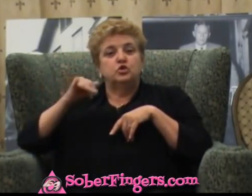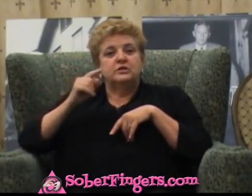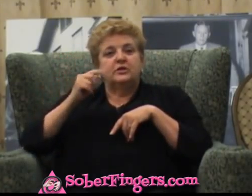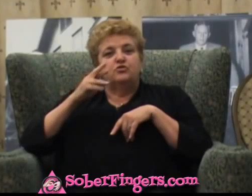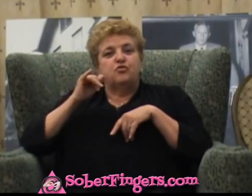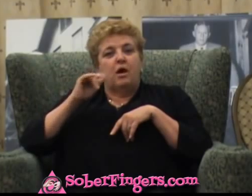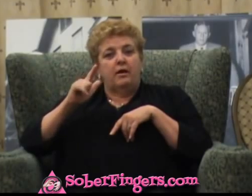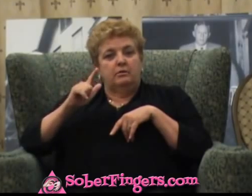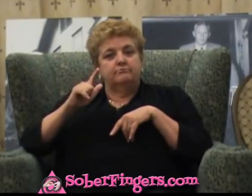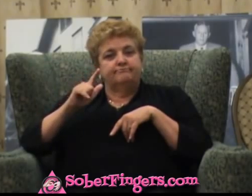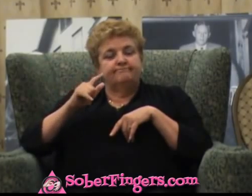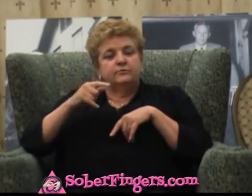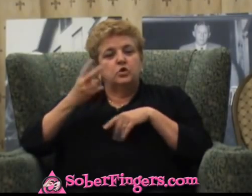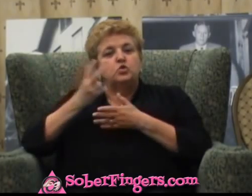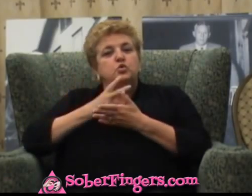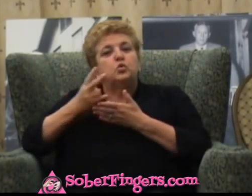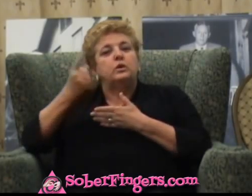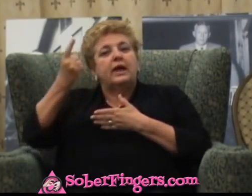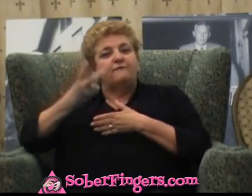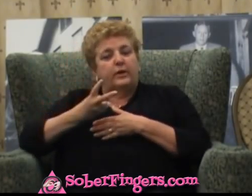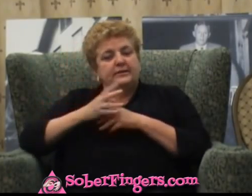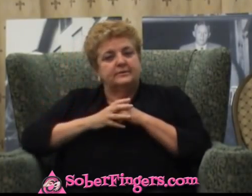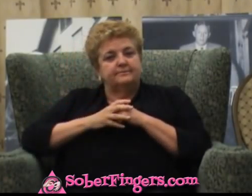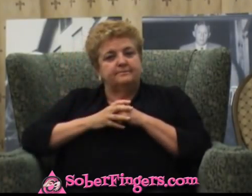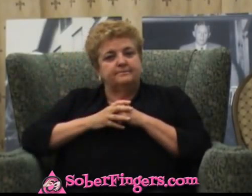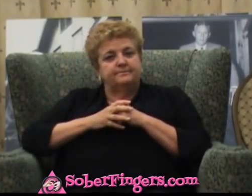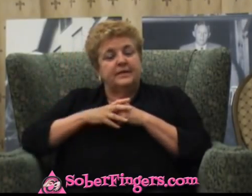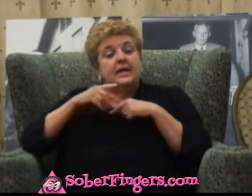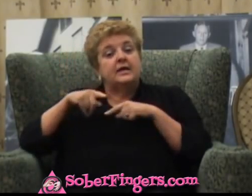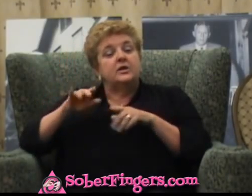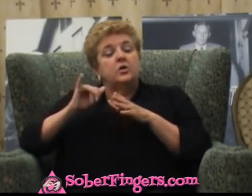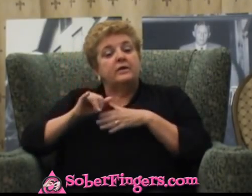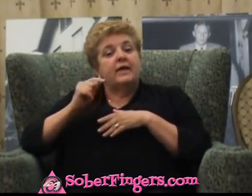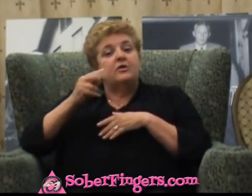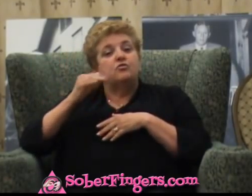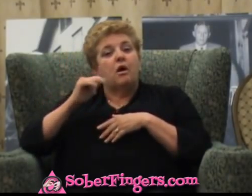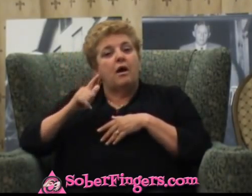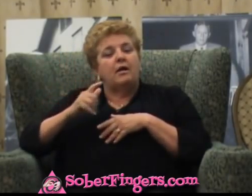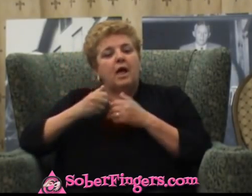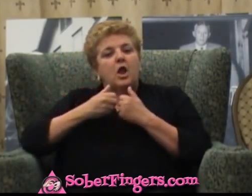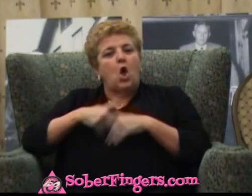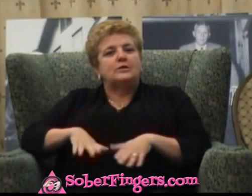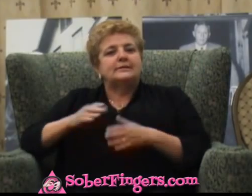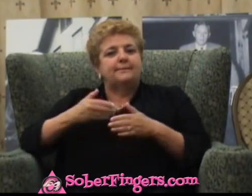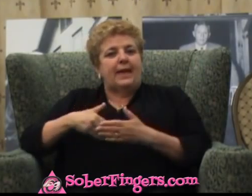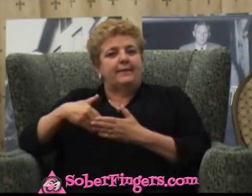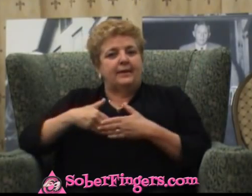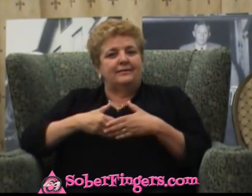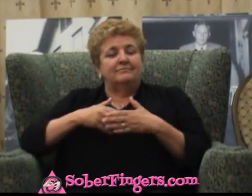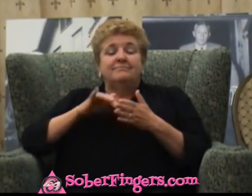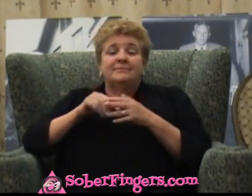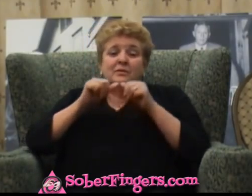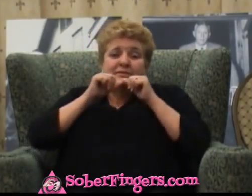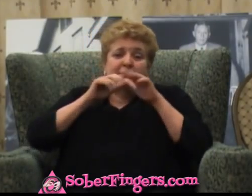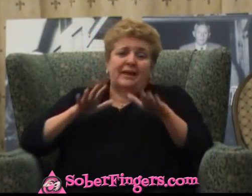long. During the course of the trial, I miscarried. It was a blessing. God did for me what I couldn't do for